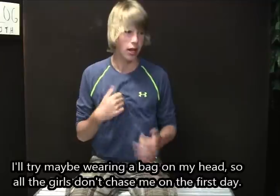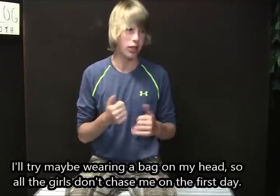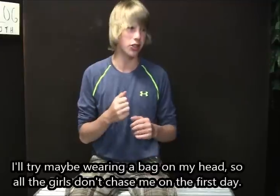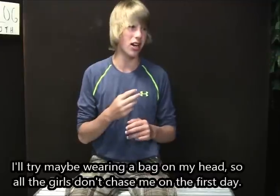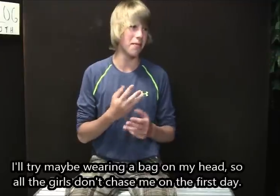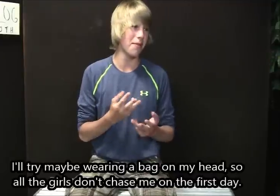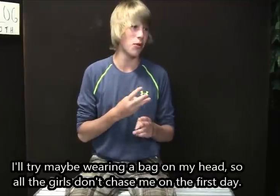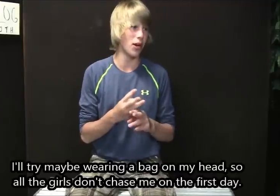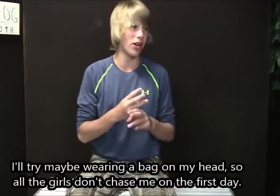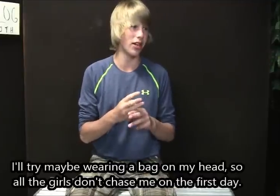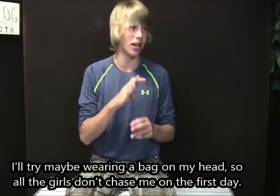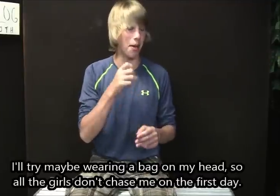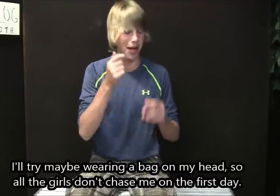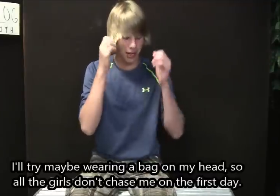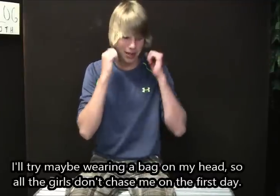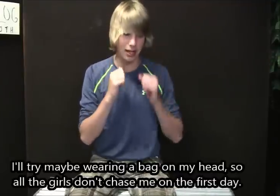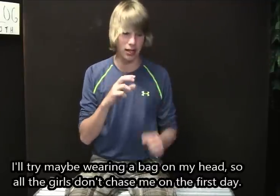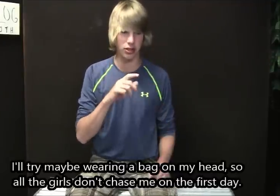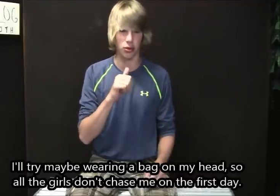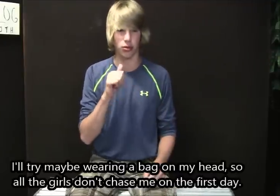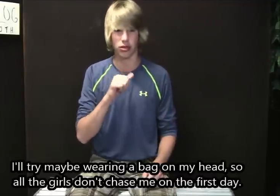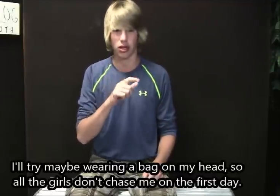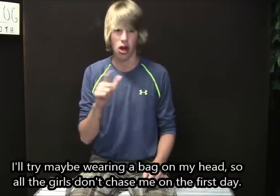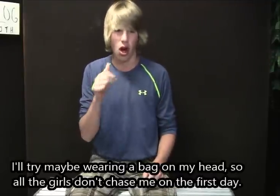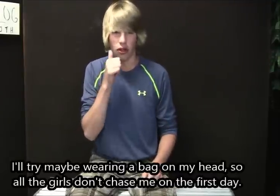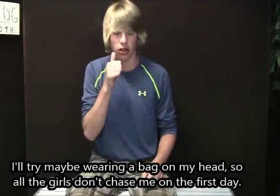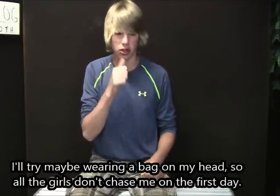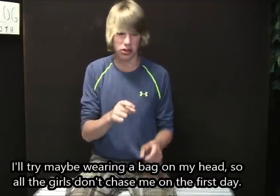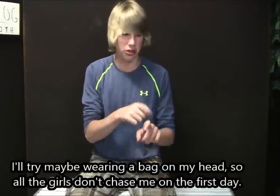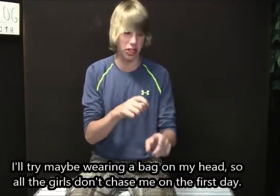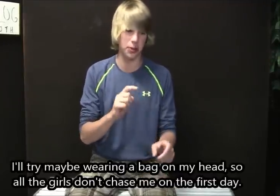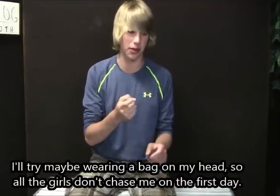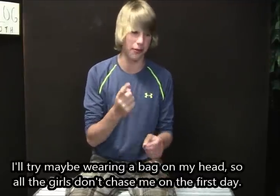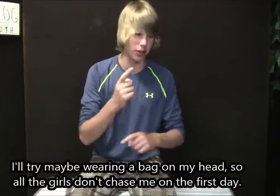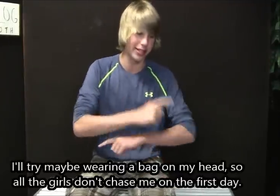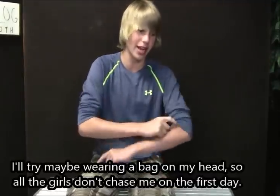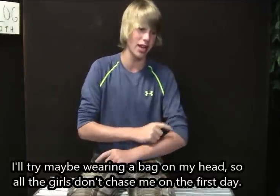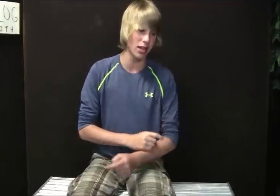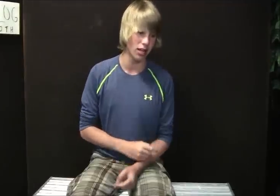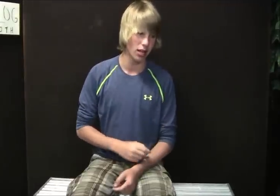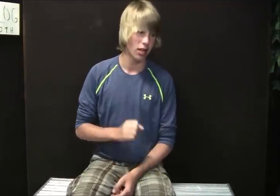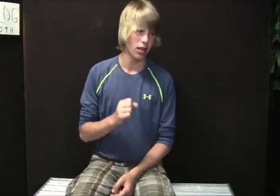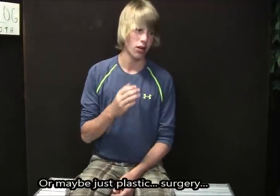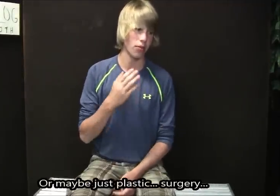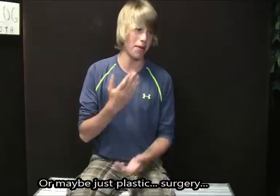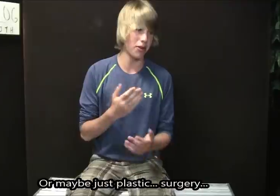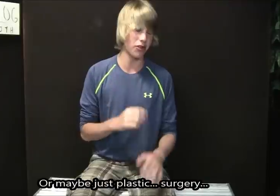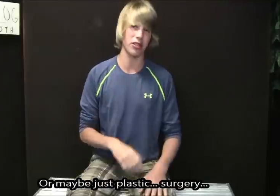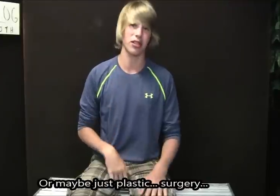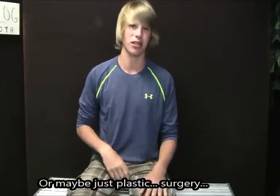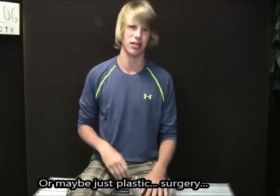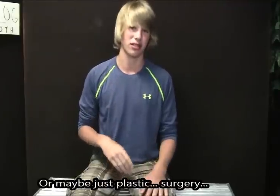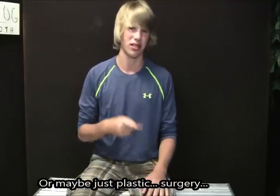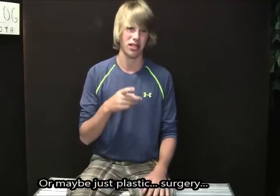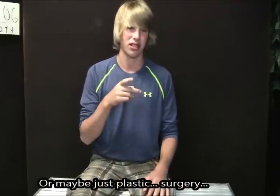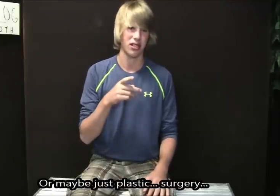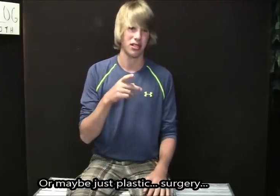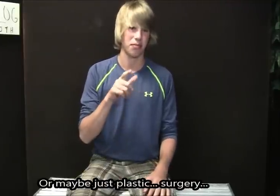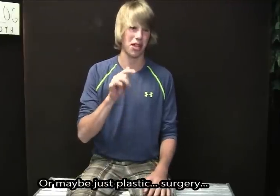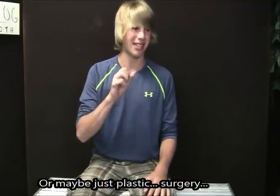I'll try maybe wearing a bag on my head so all the girls don't chase me on the first day. Maybe just